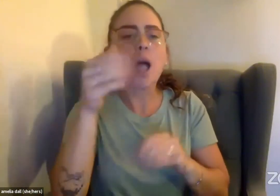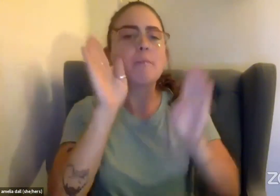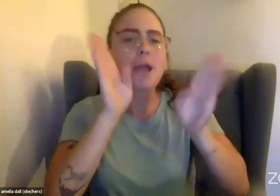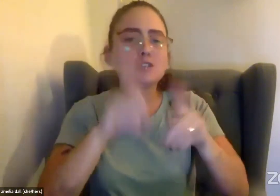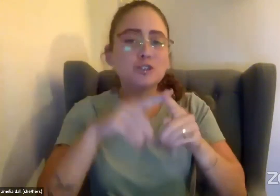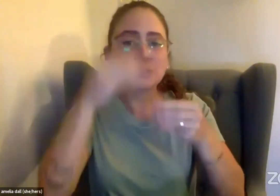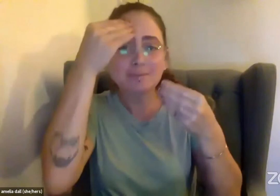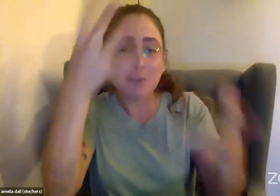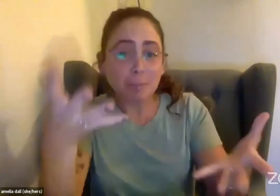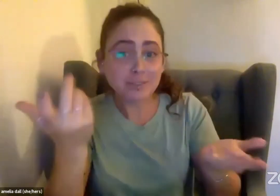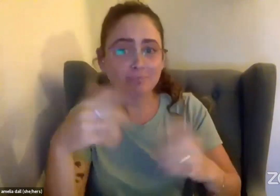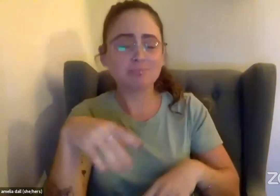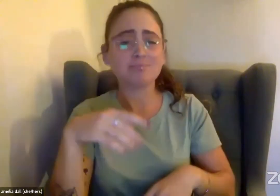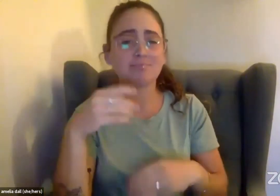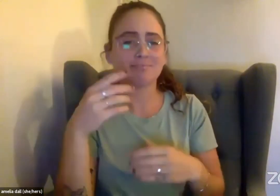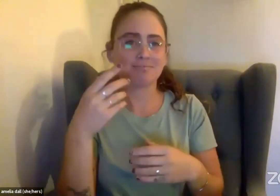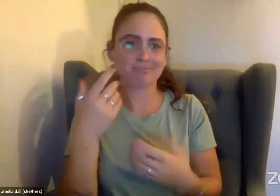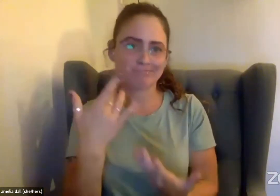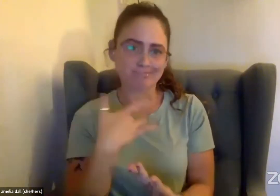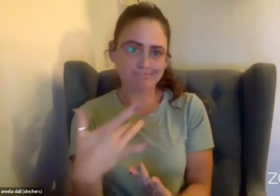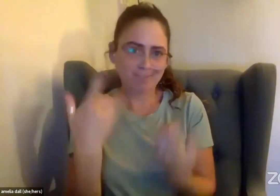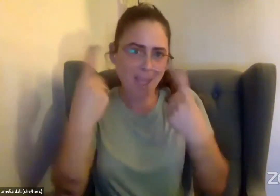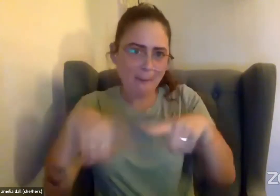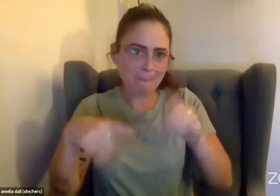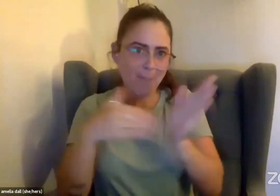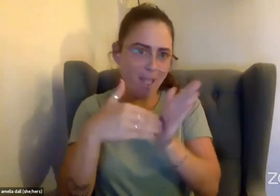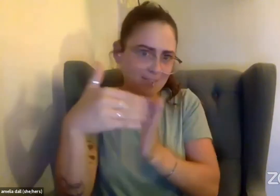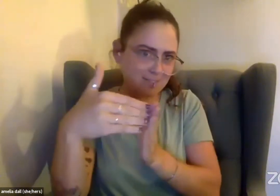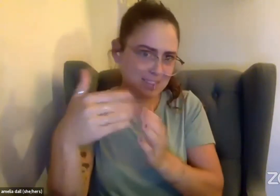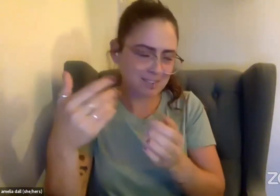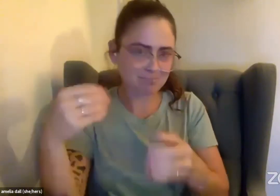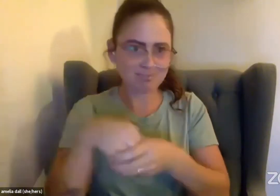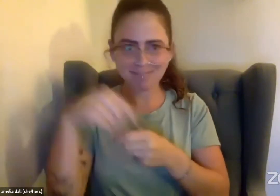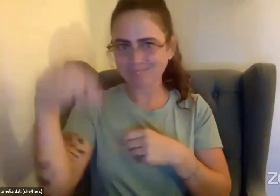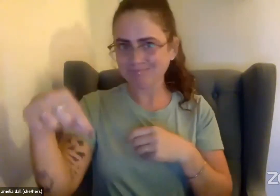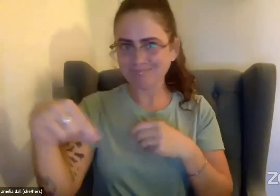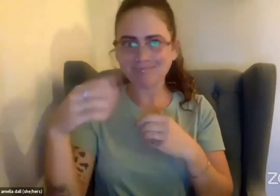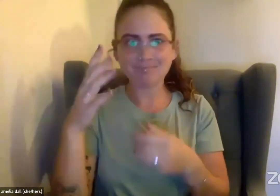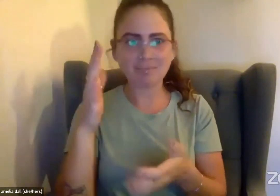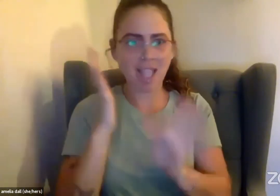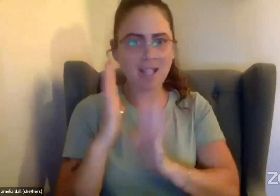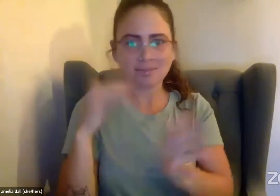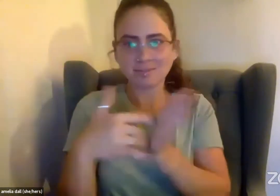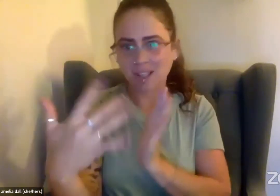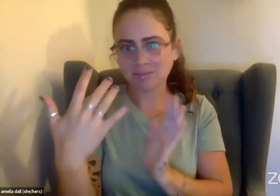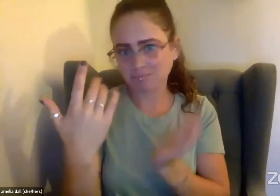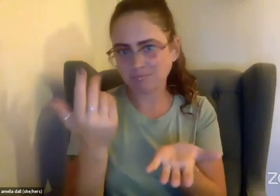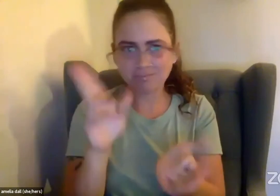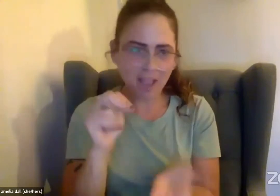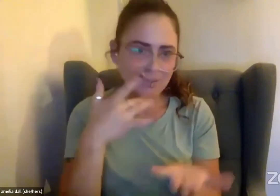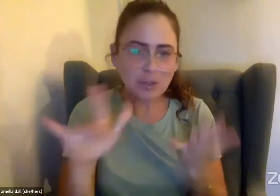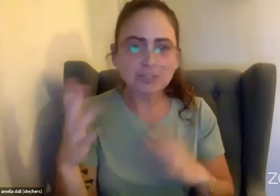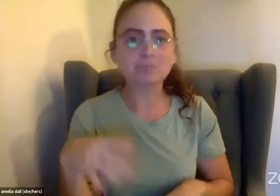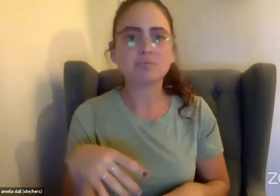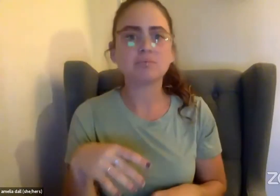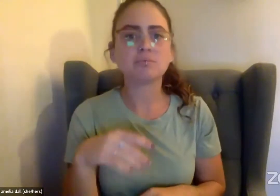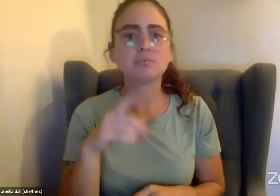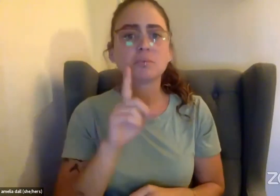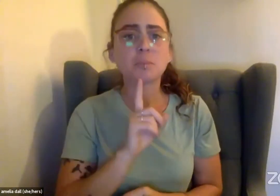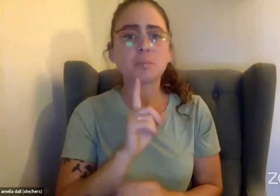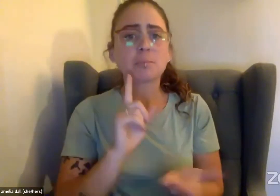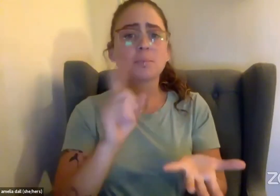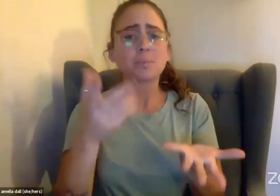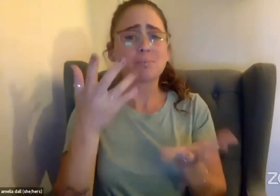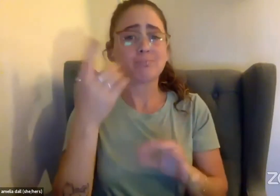what, why of the sources provided. Ignorance is defined as the lack of knowledge or information, and it